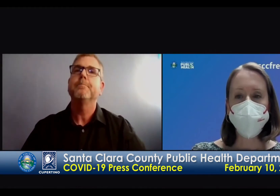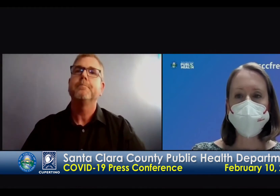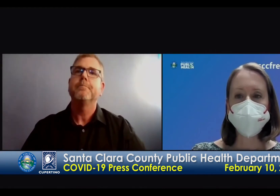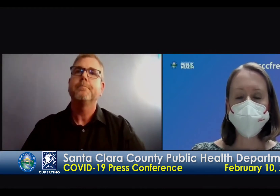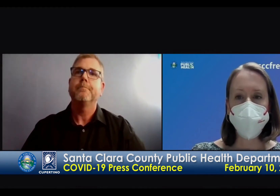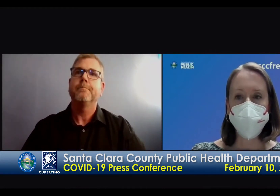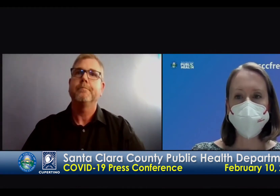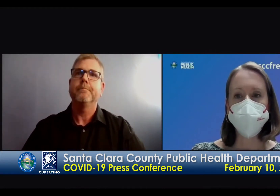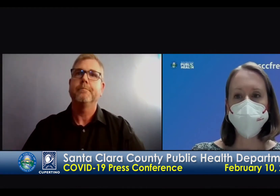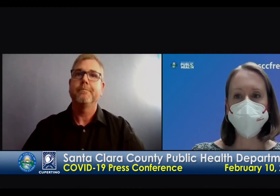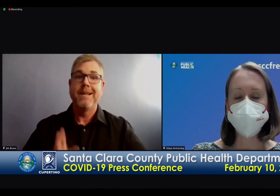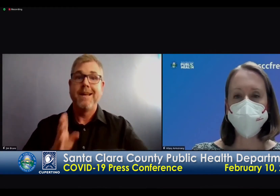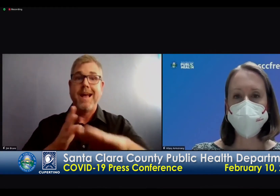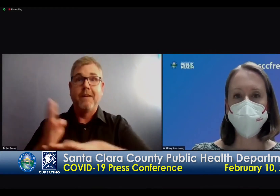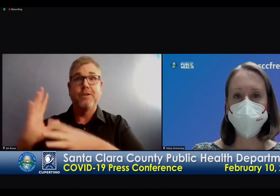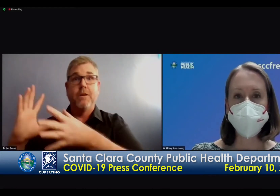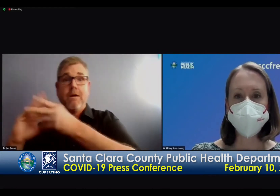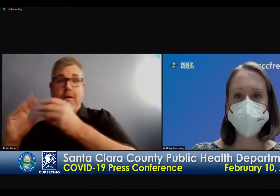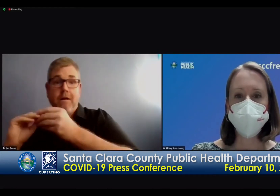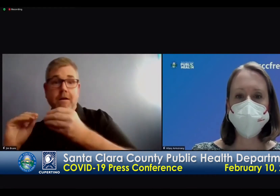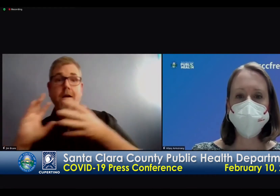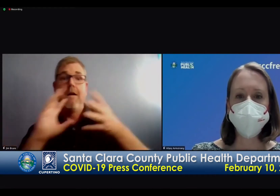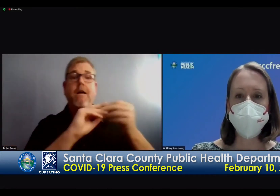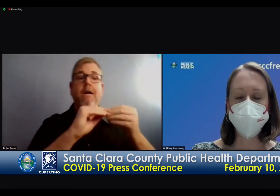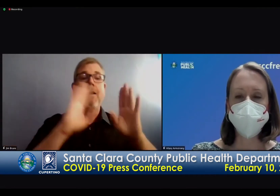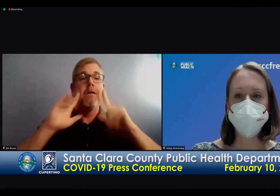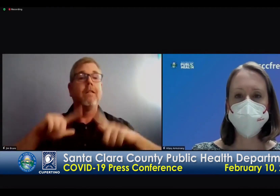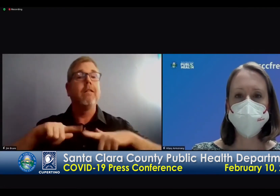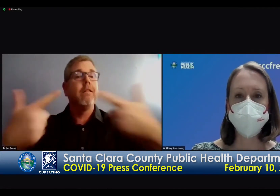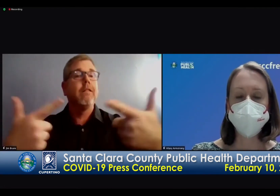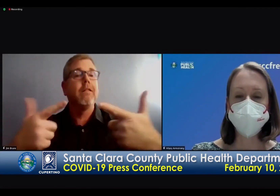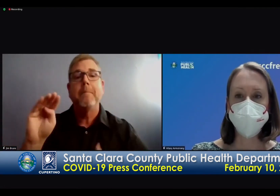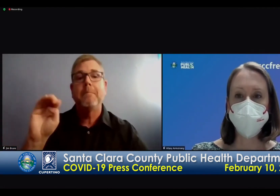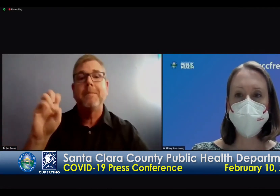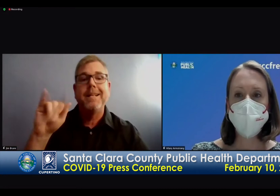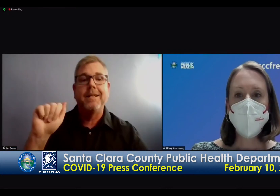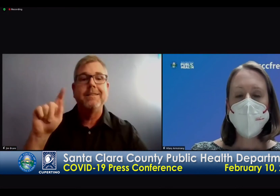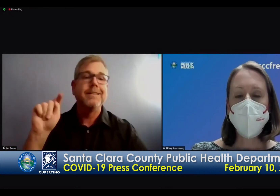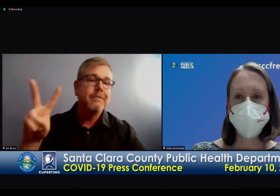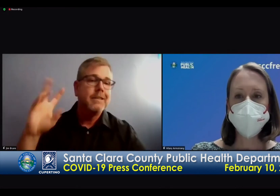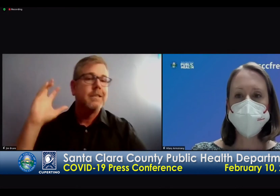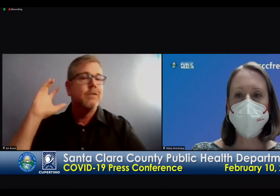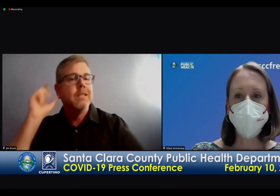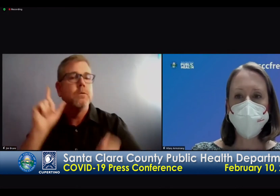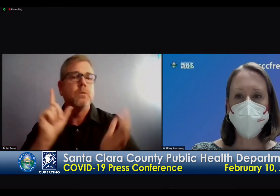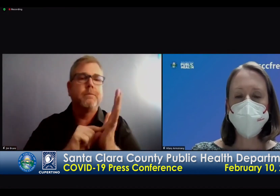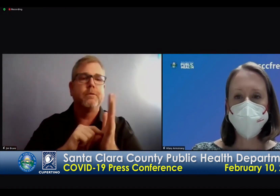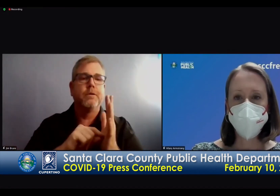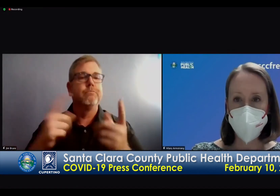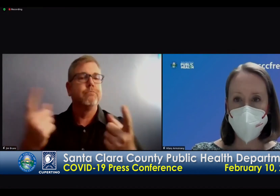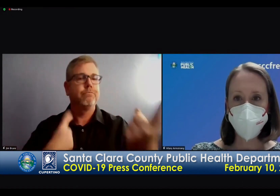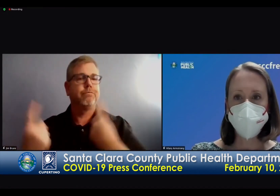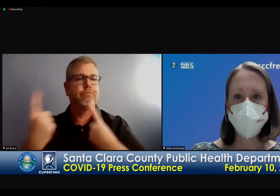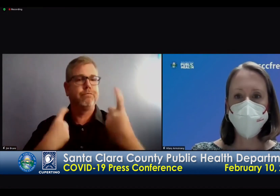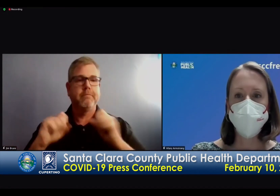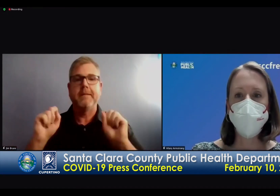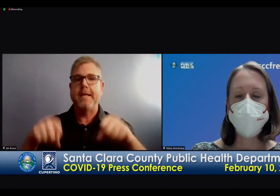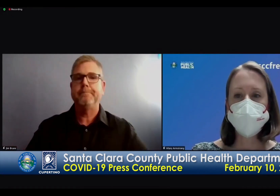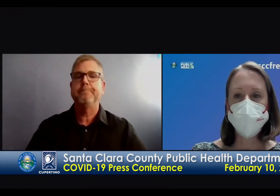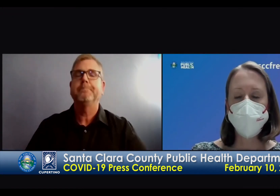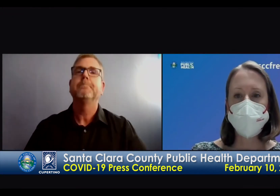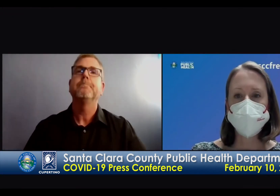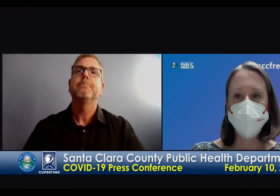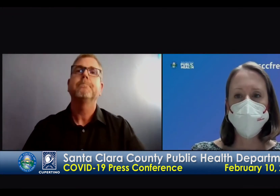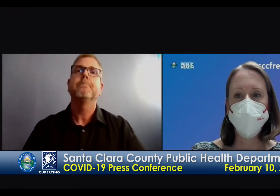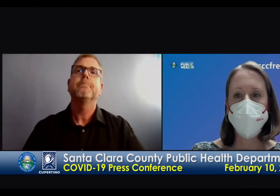will ask media to please raise your hands using the hand raise function in Zoom, and I will put through a request